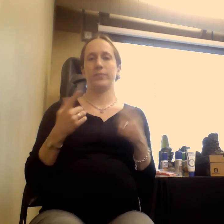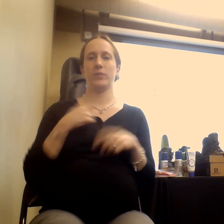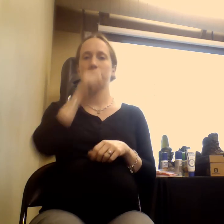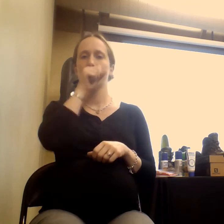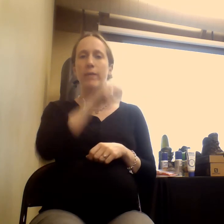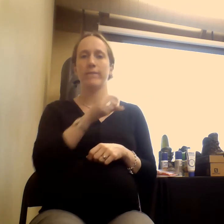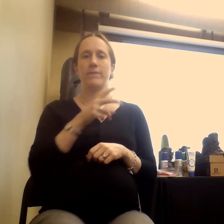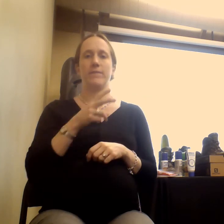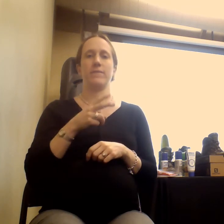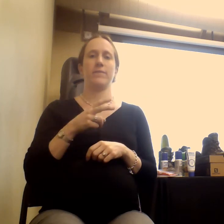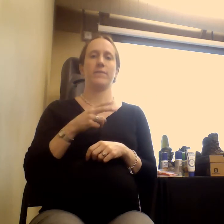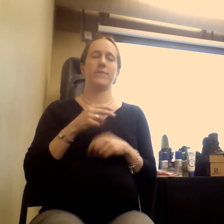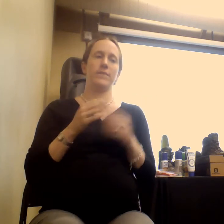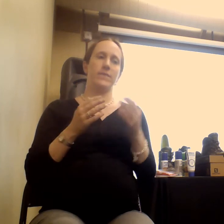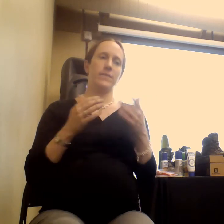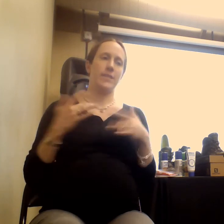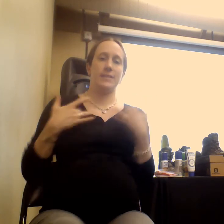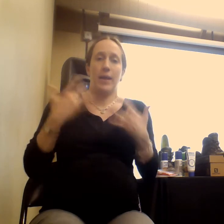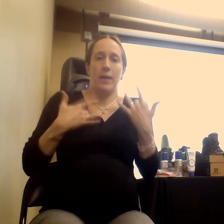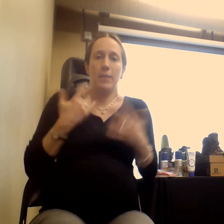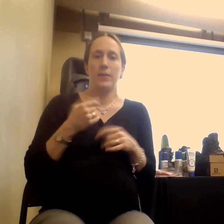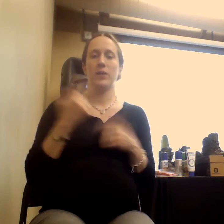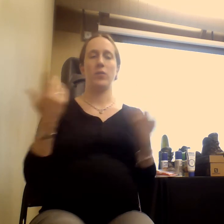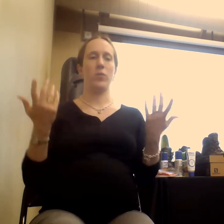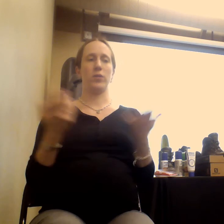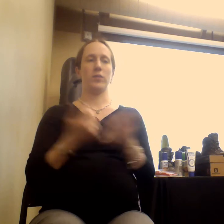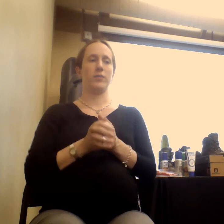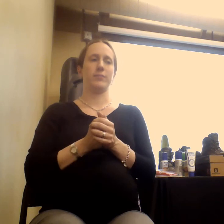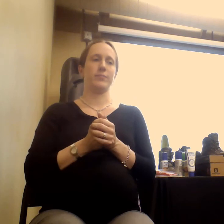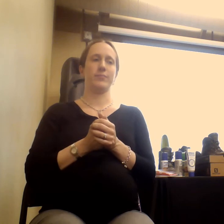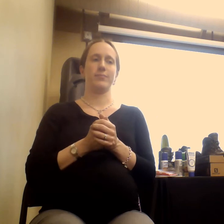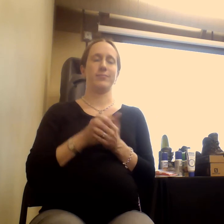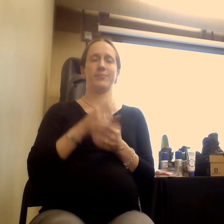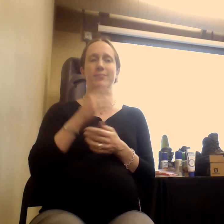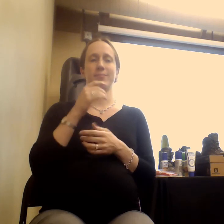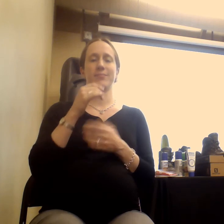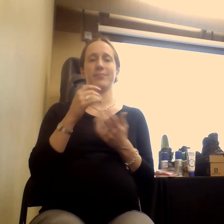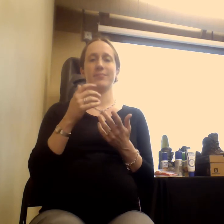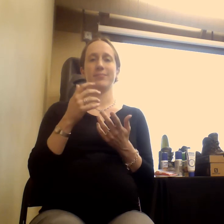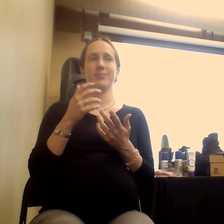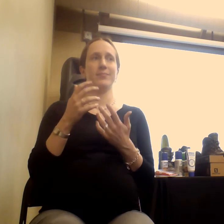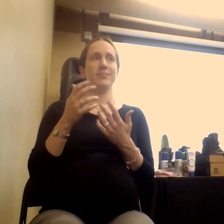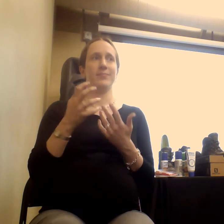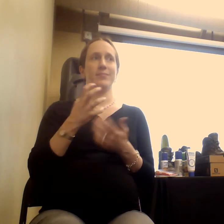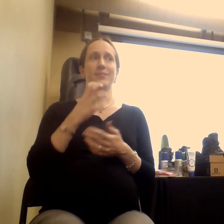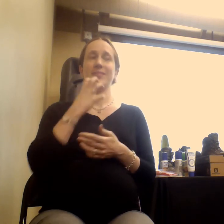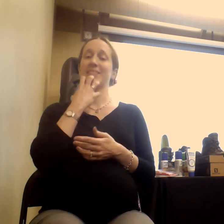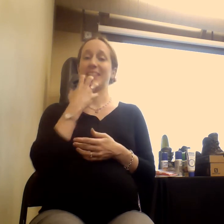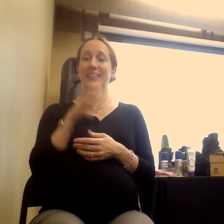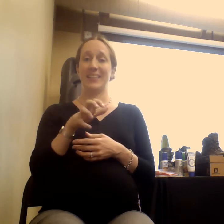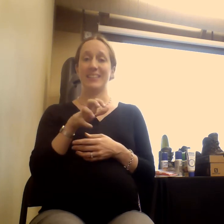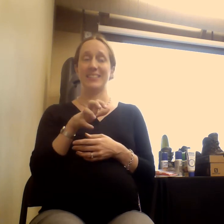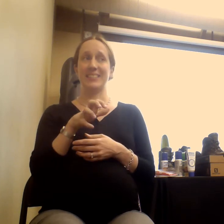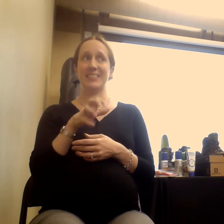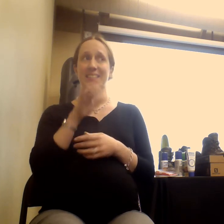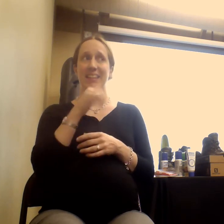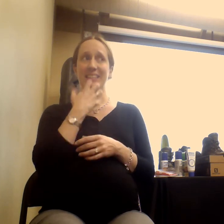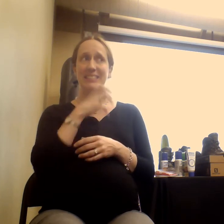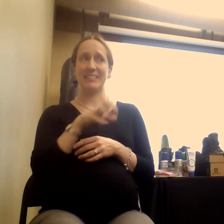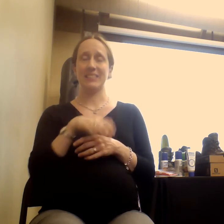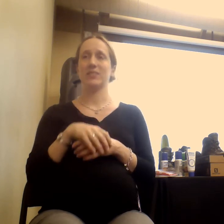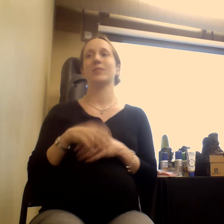it. So In that heat? in that heat. My best time was 50. I wanted to beat 60